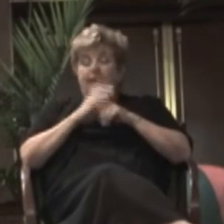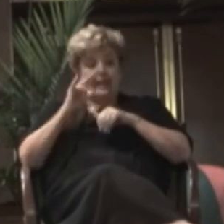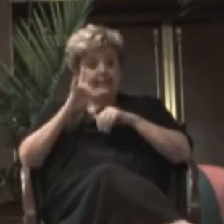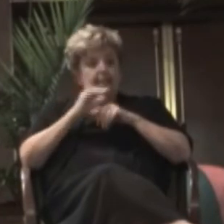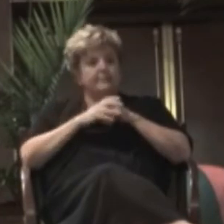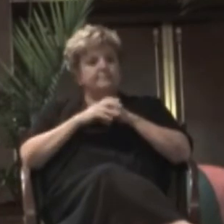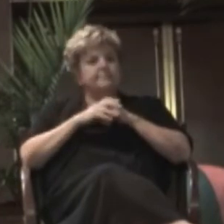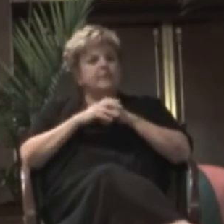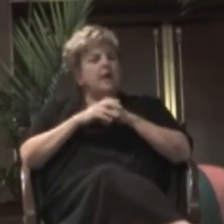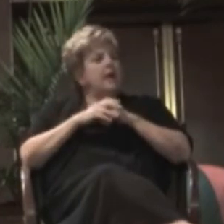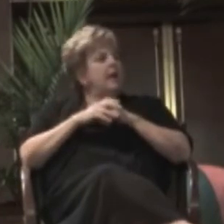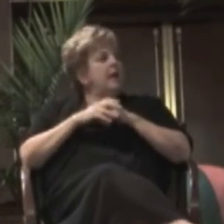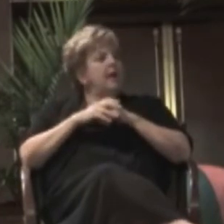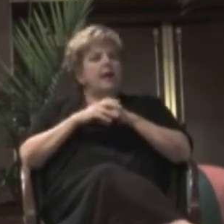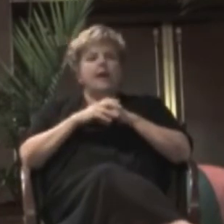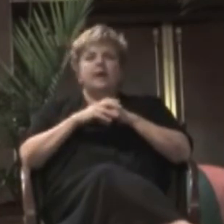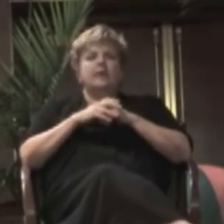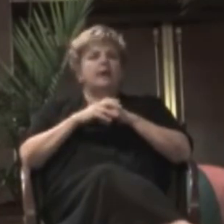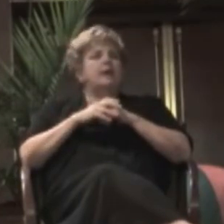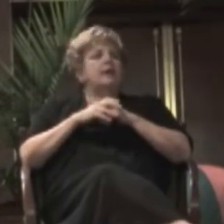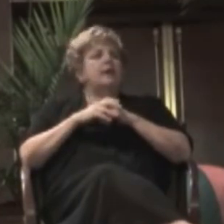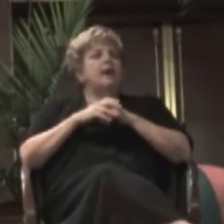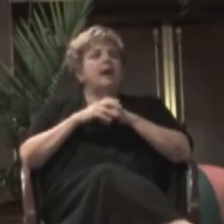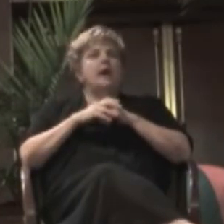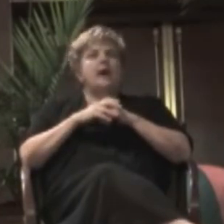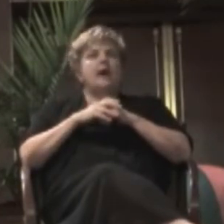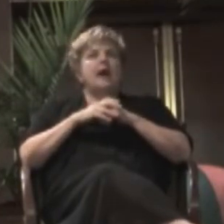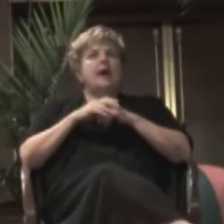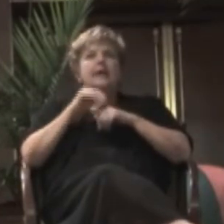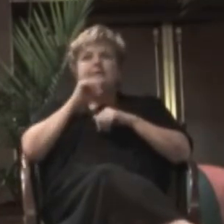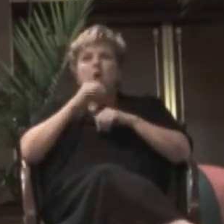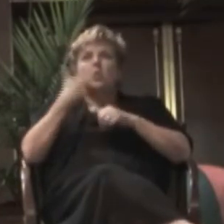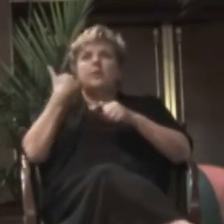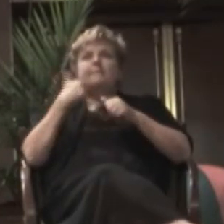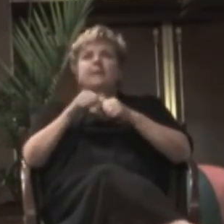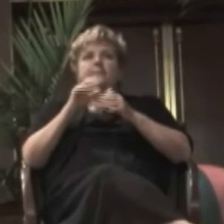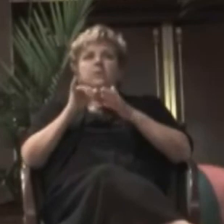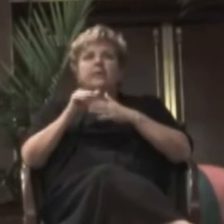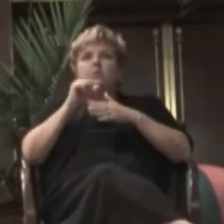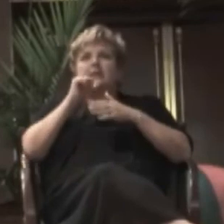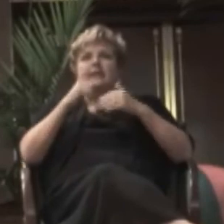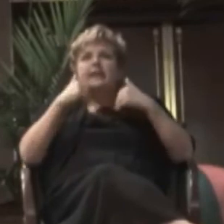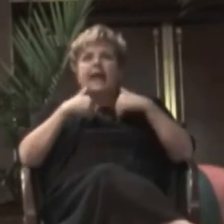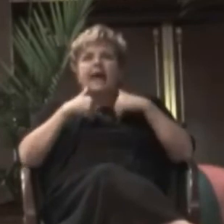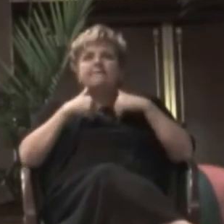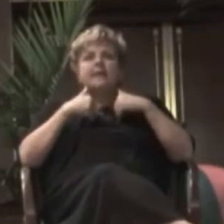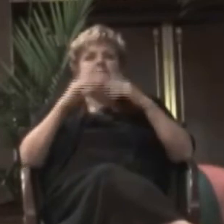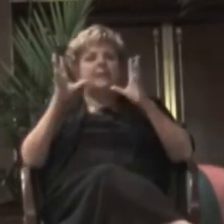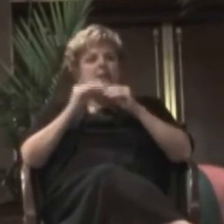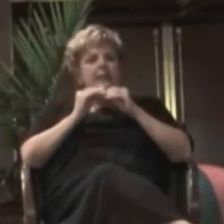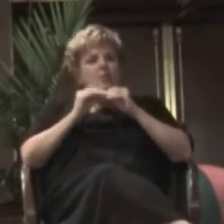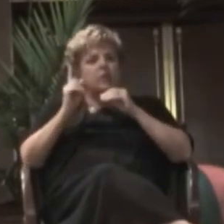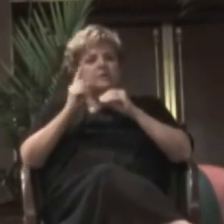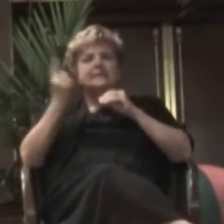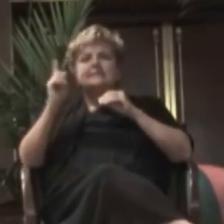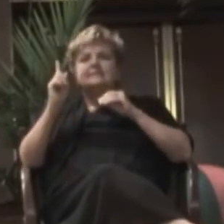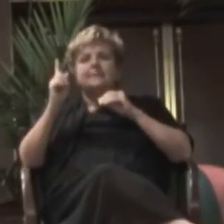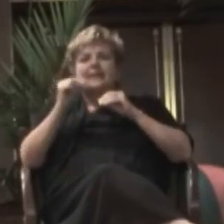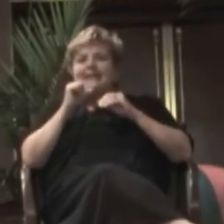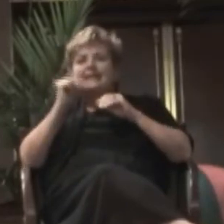meeting that somebody didn't come in. Somebody didn't respond. There was a guy, I wrote a letter one time to a